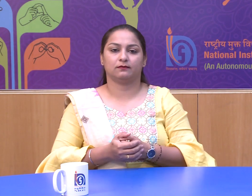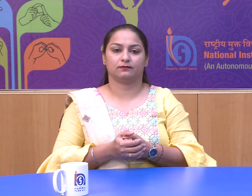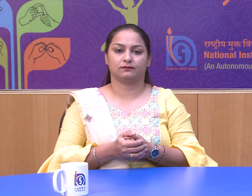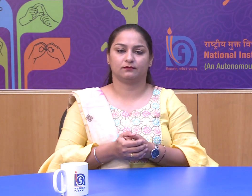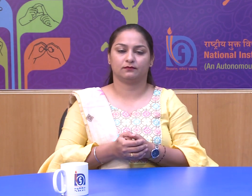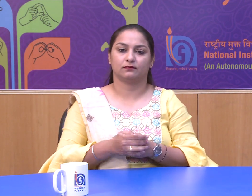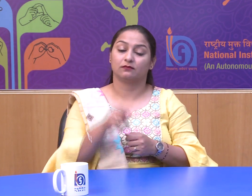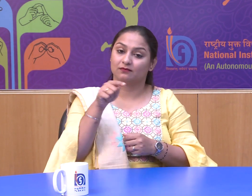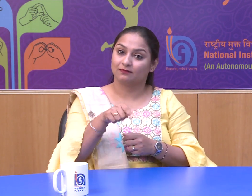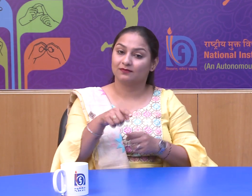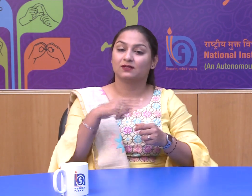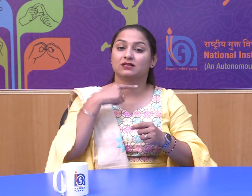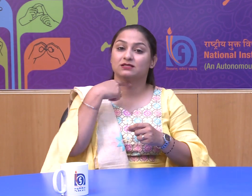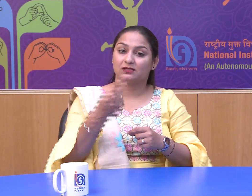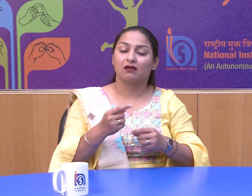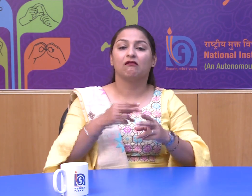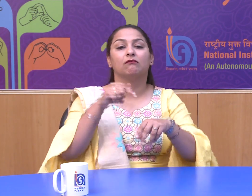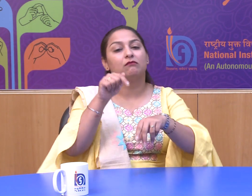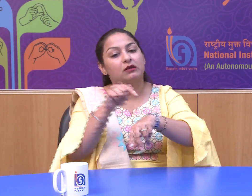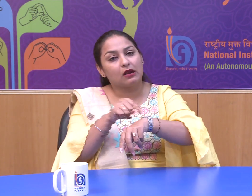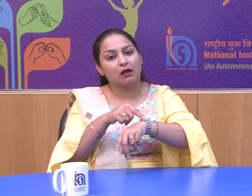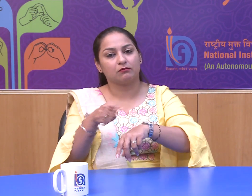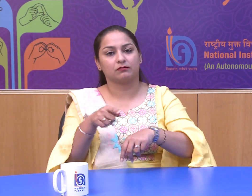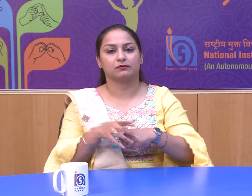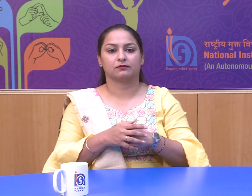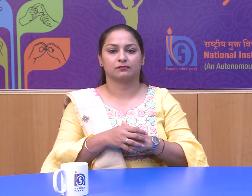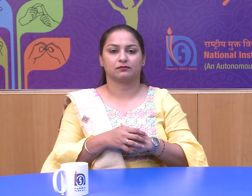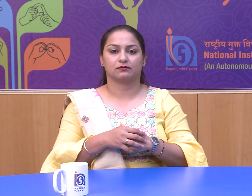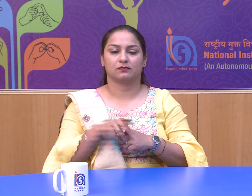As well as during this time, the Greeks,